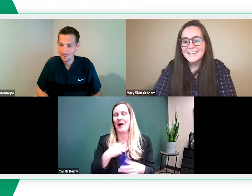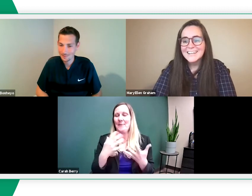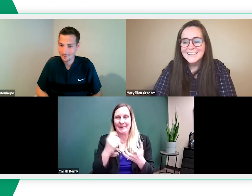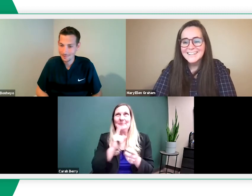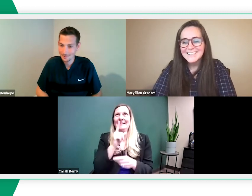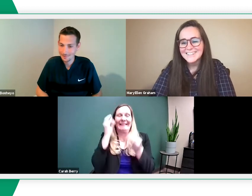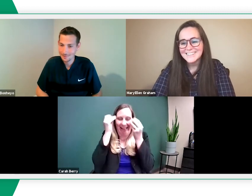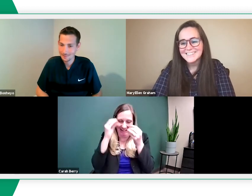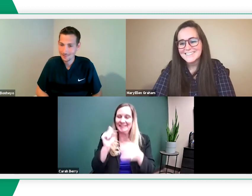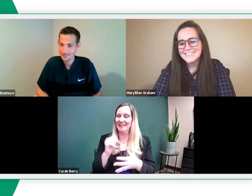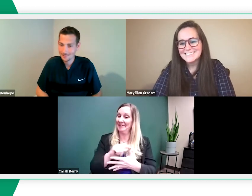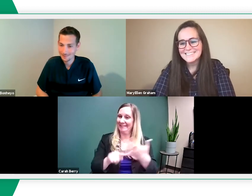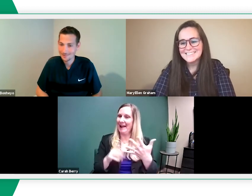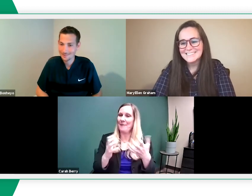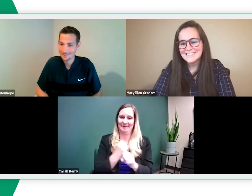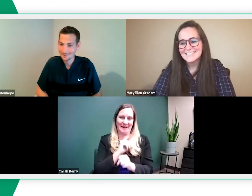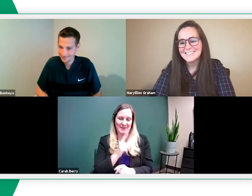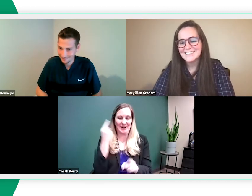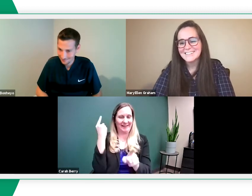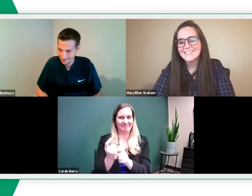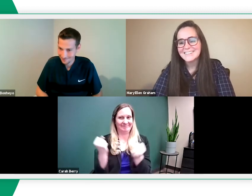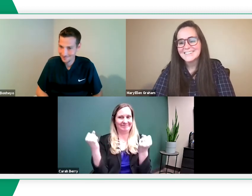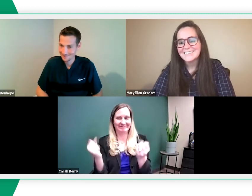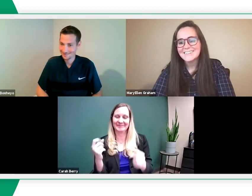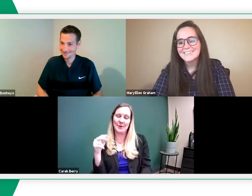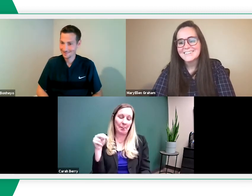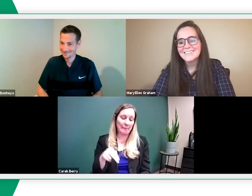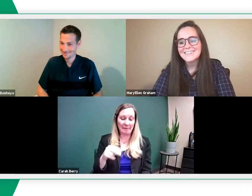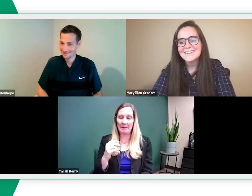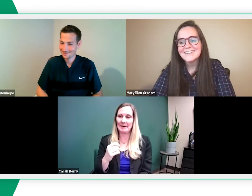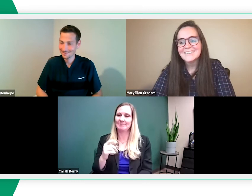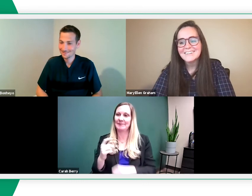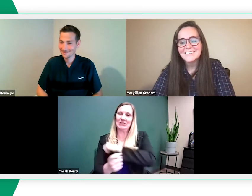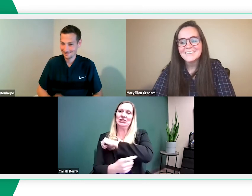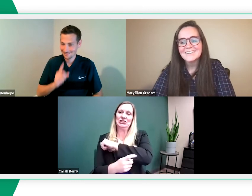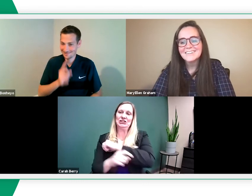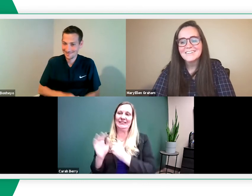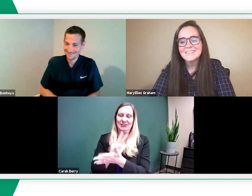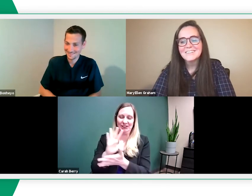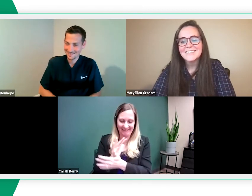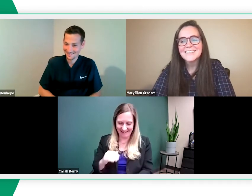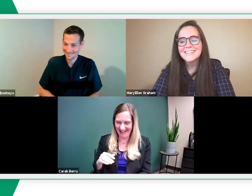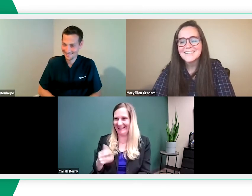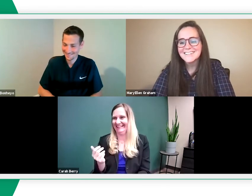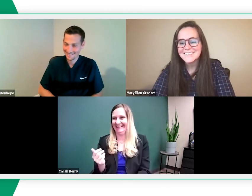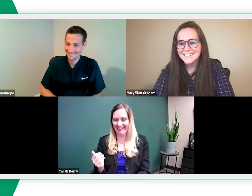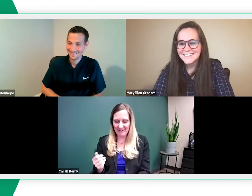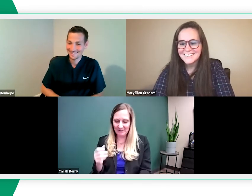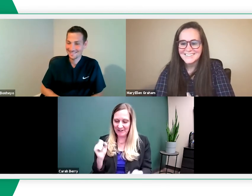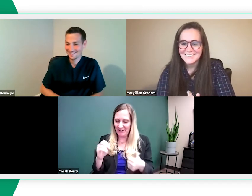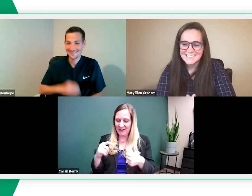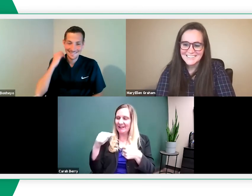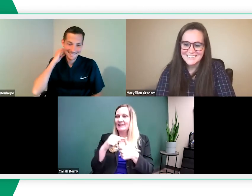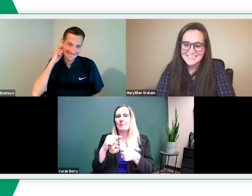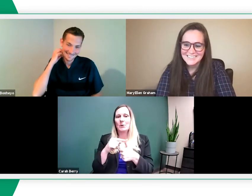Kara here. Yes, I know this is important news, so I really wanted to think about this. So I want to make sure I get this right on the money here. So yeah,